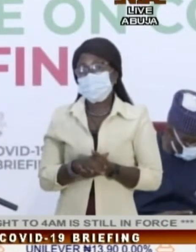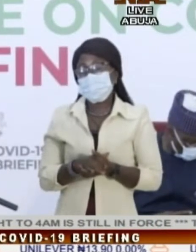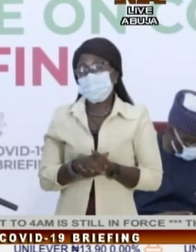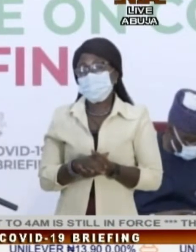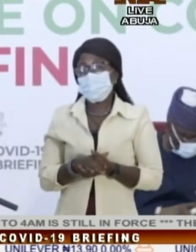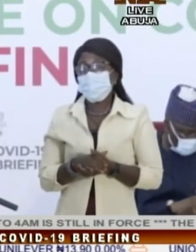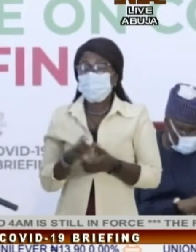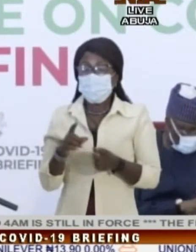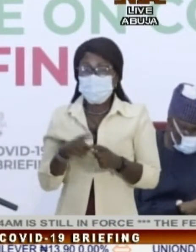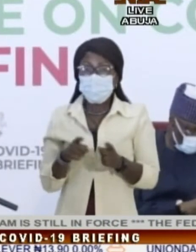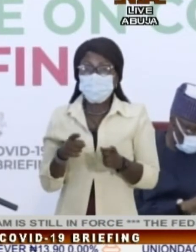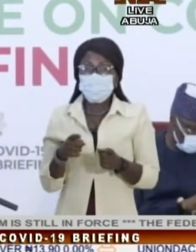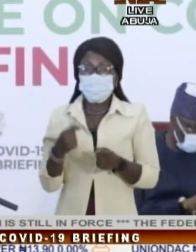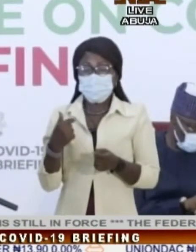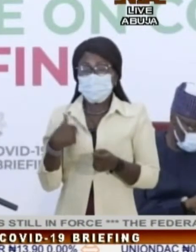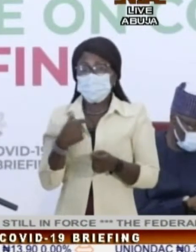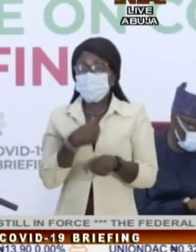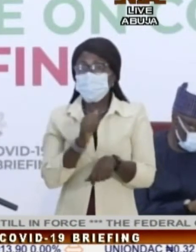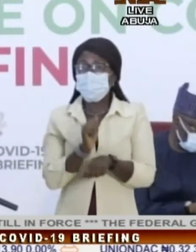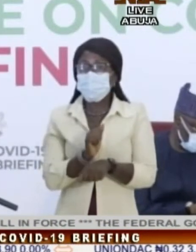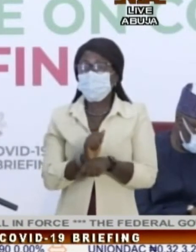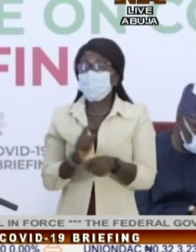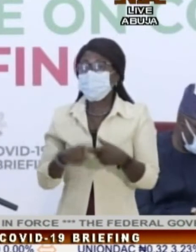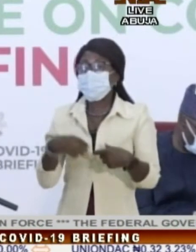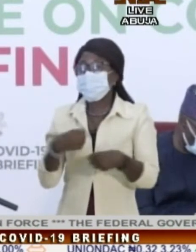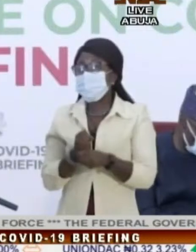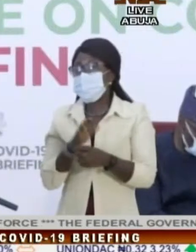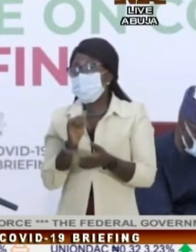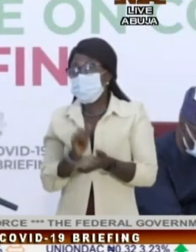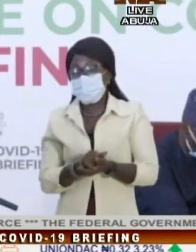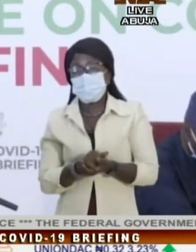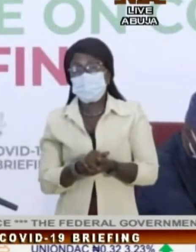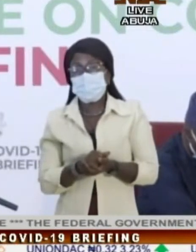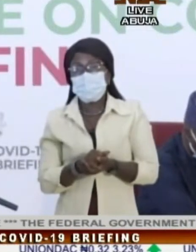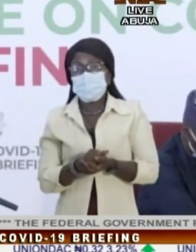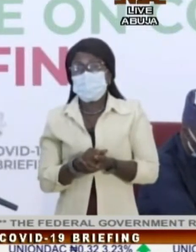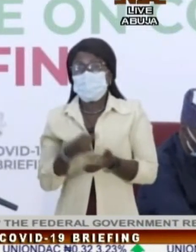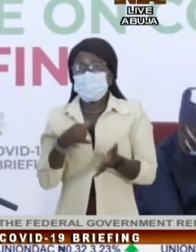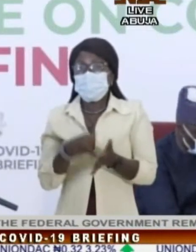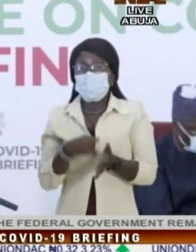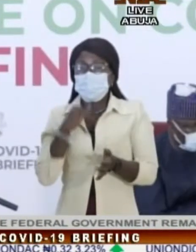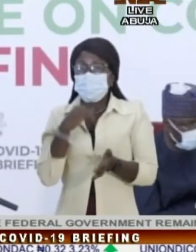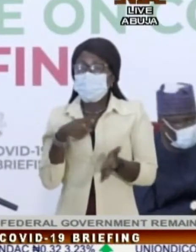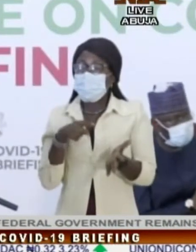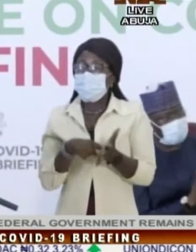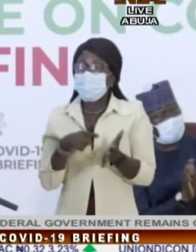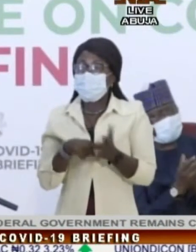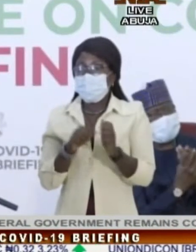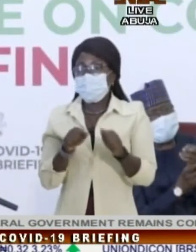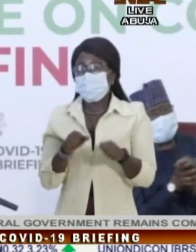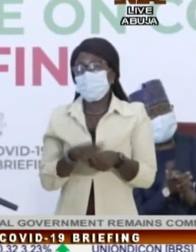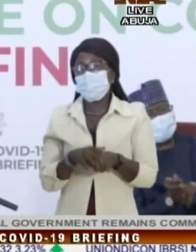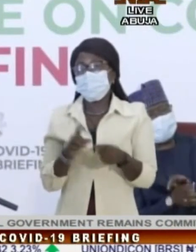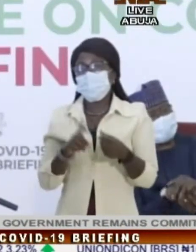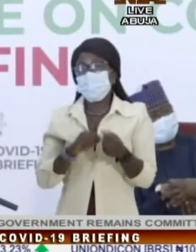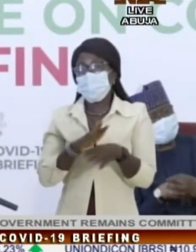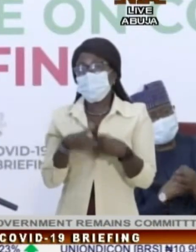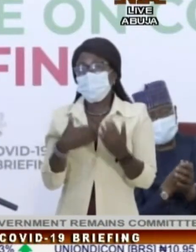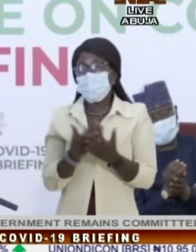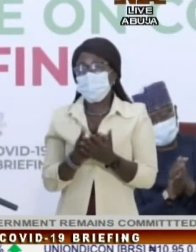da iyalanka da sauran mutan ƙasa. Wannan shi ne zai taimake mu har mu ga bayan